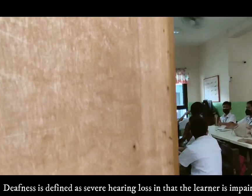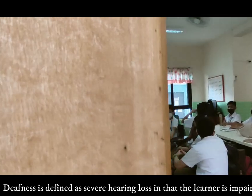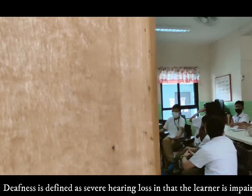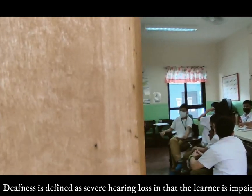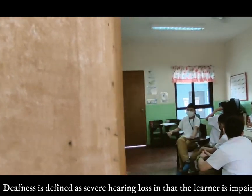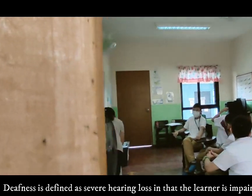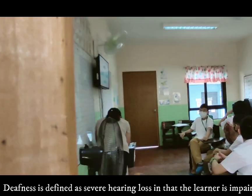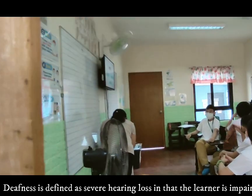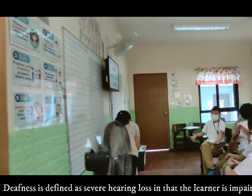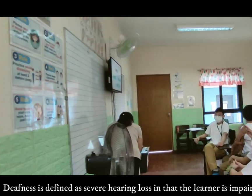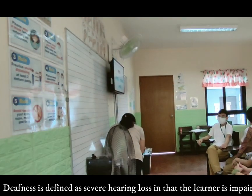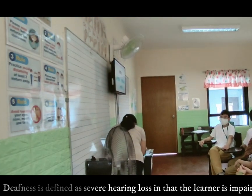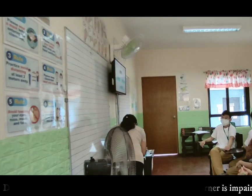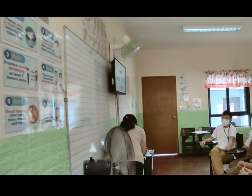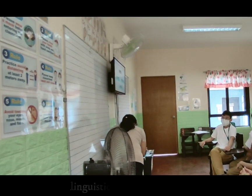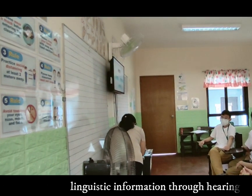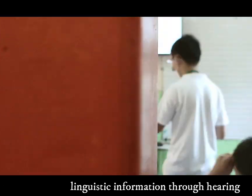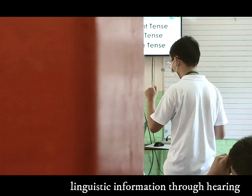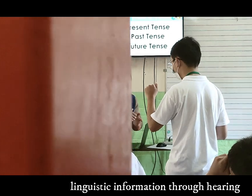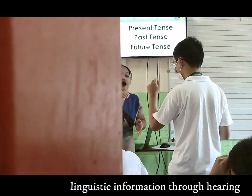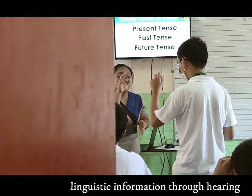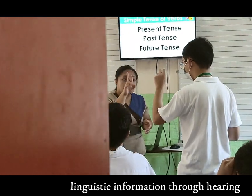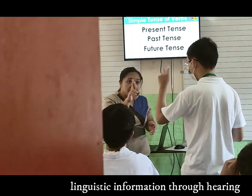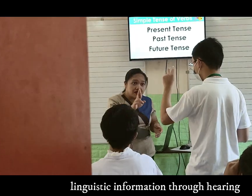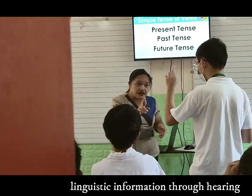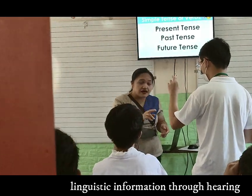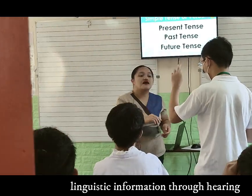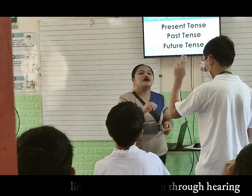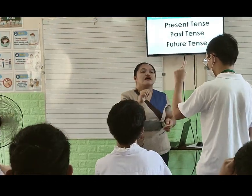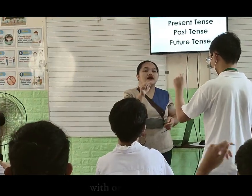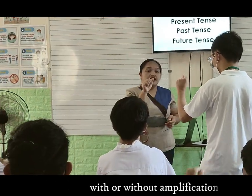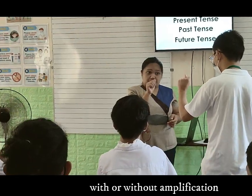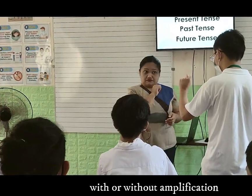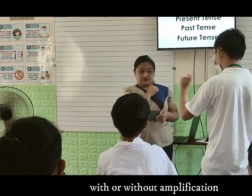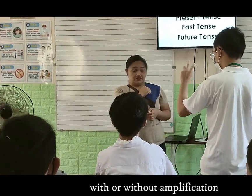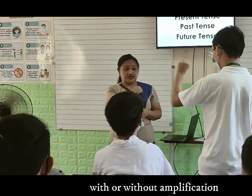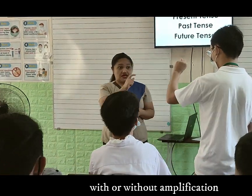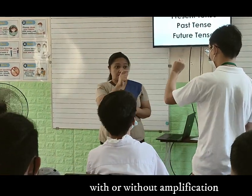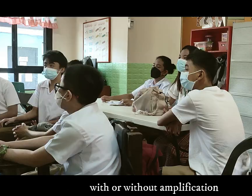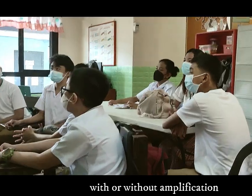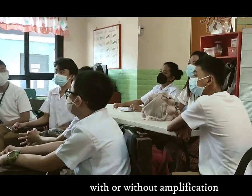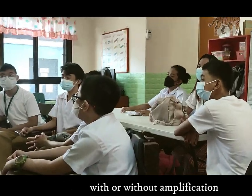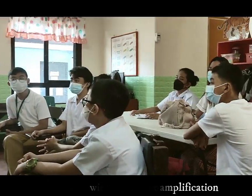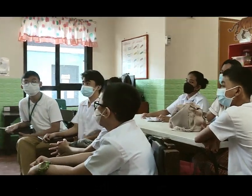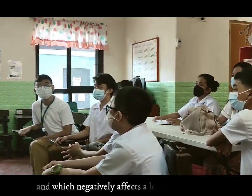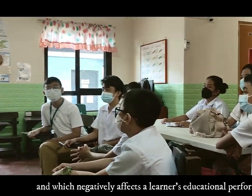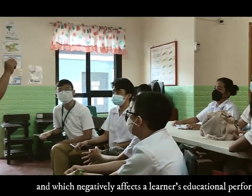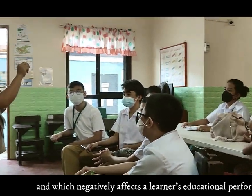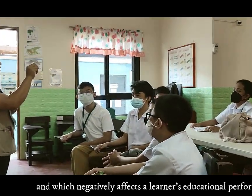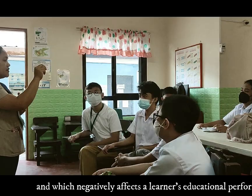the learner is impaired in processing linguistic information through hearing, with or without amplification, and which negatively affects